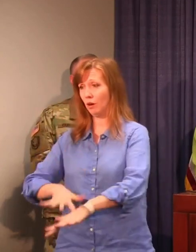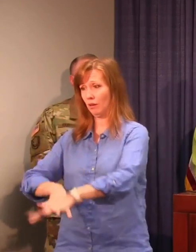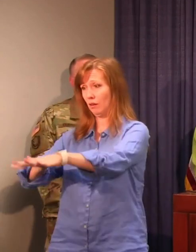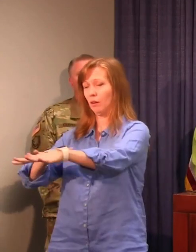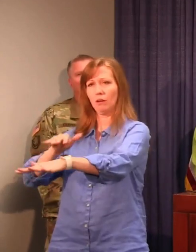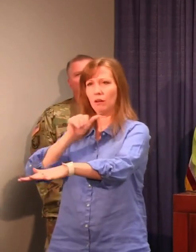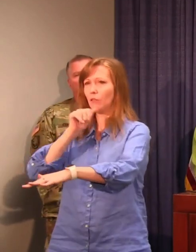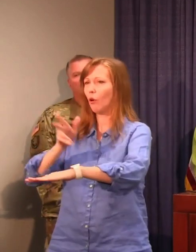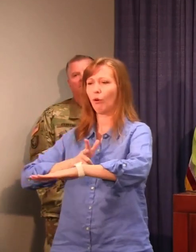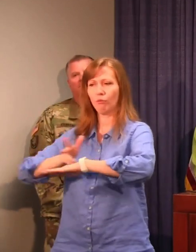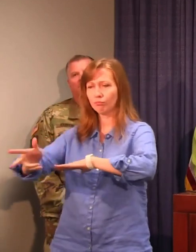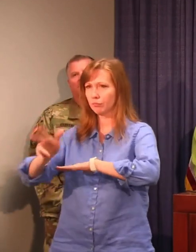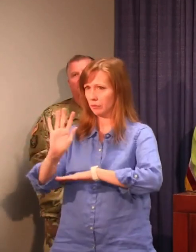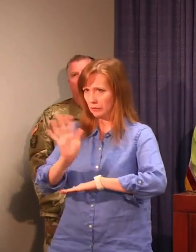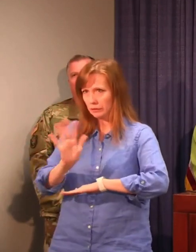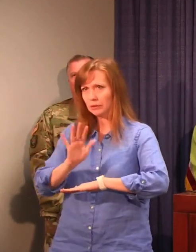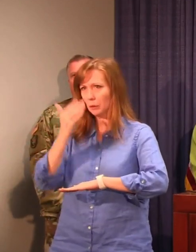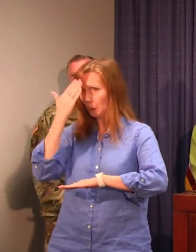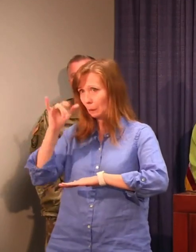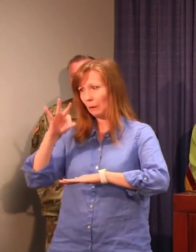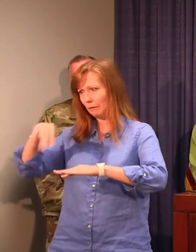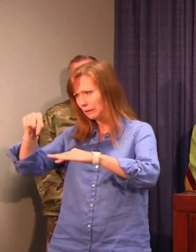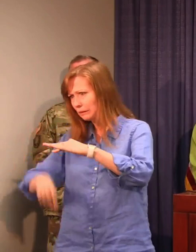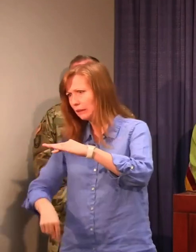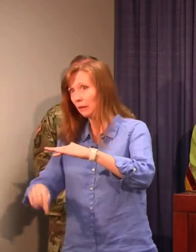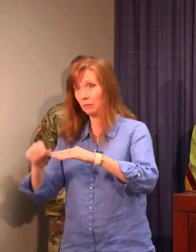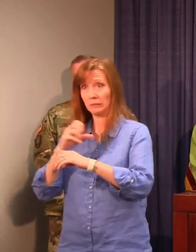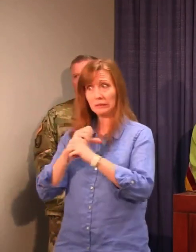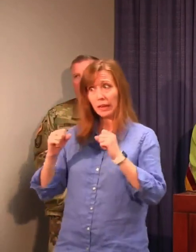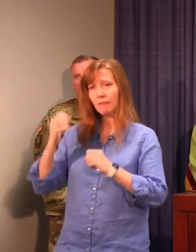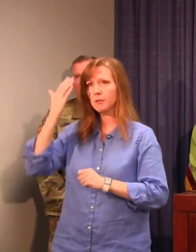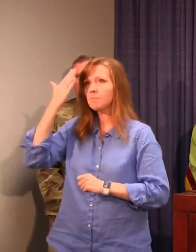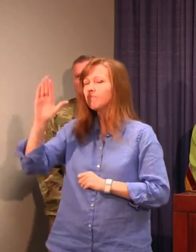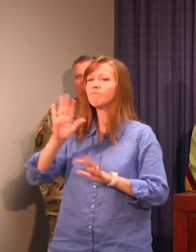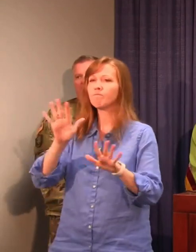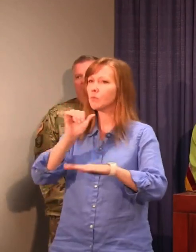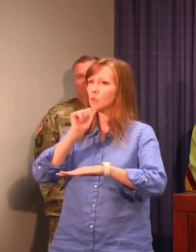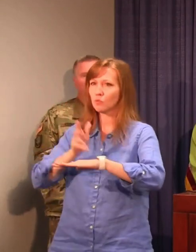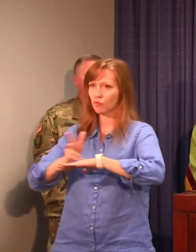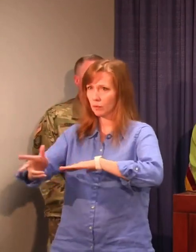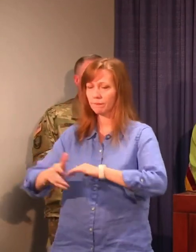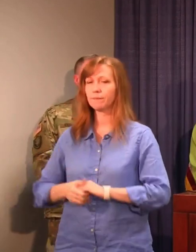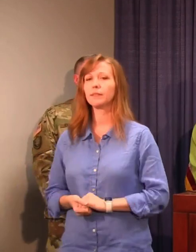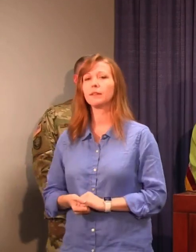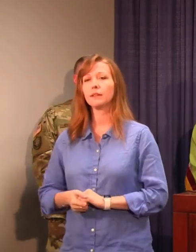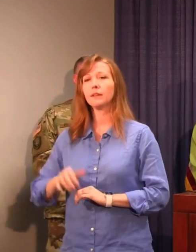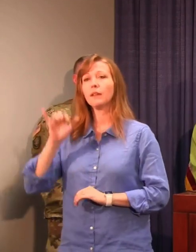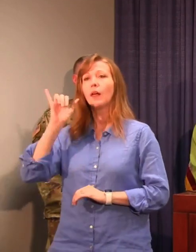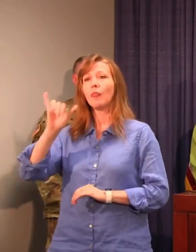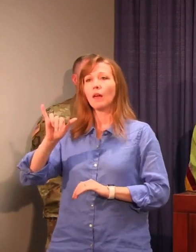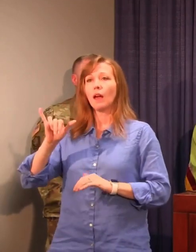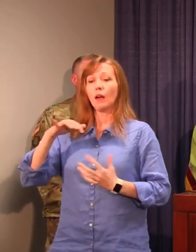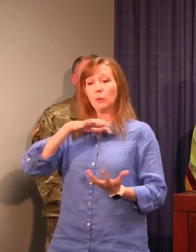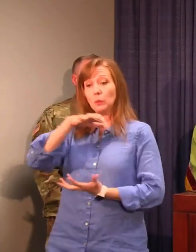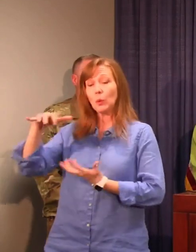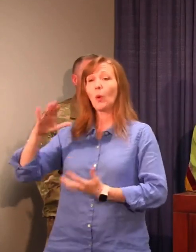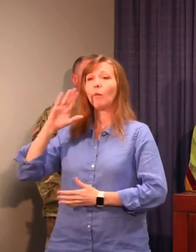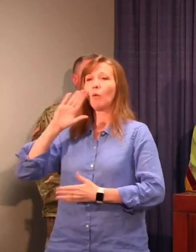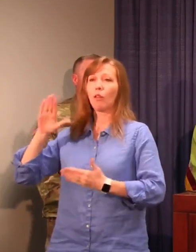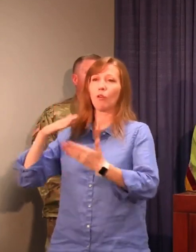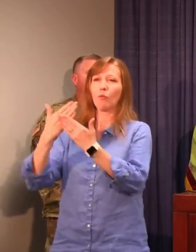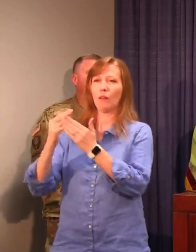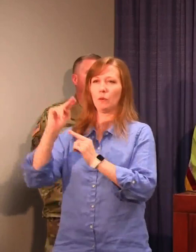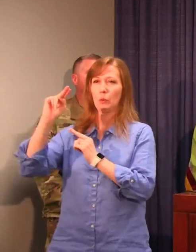for sure that you can safely cross that water. The storm will be in North Louisiana by this evening,